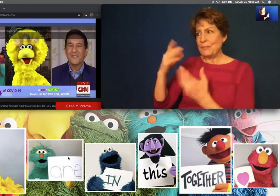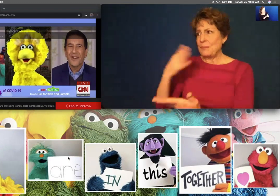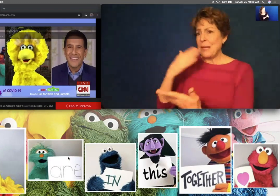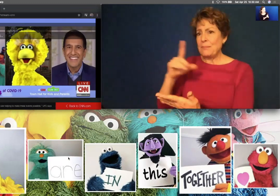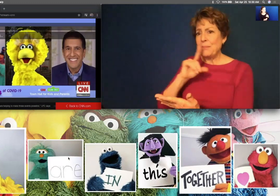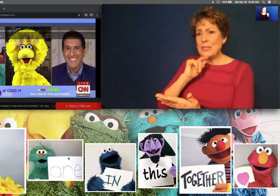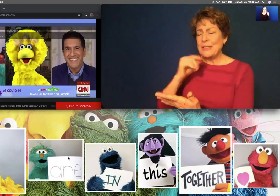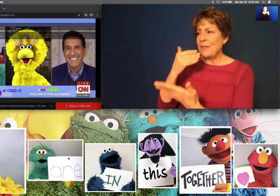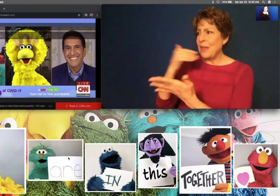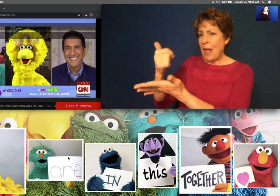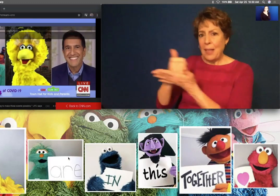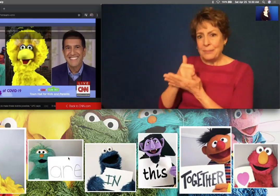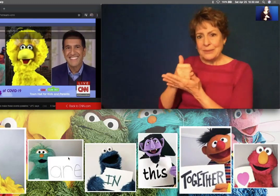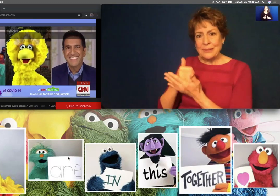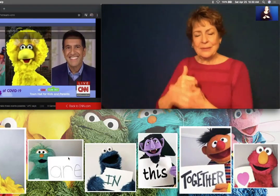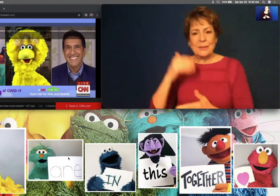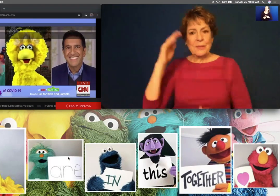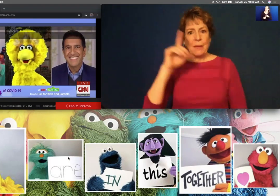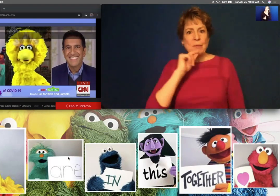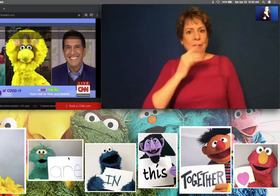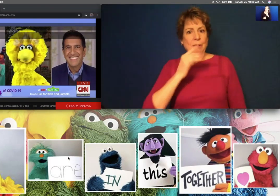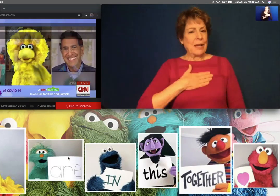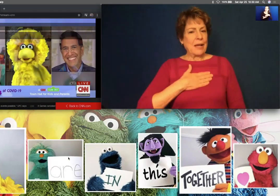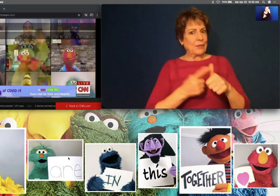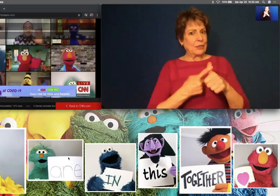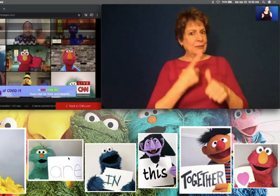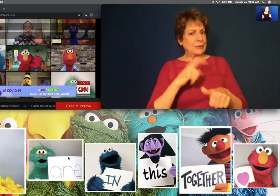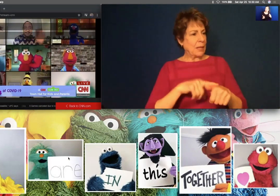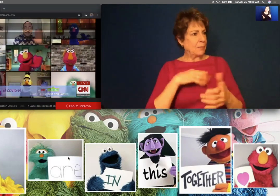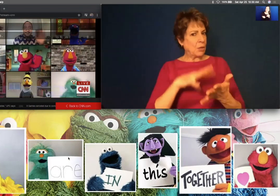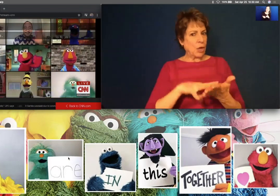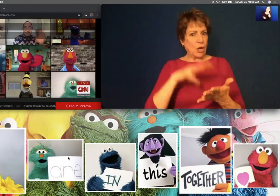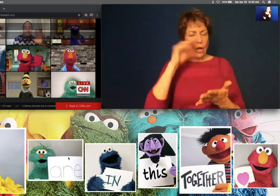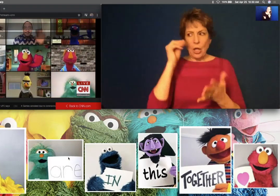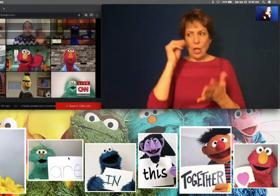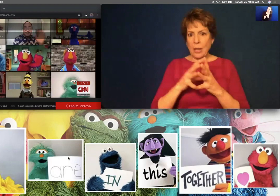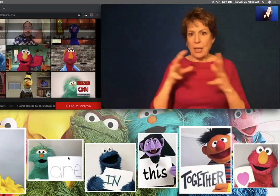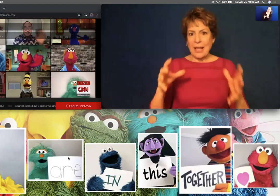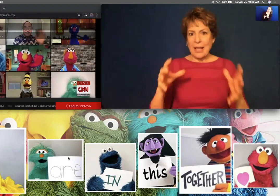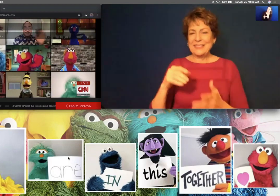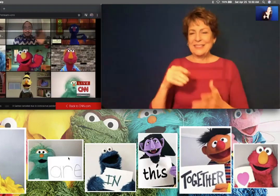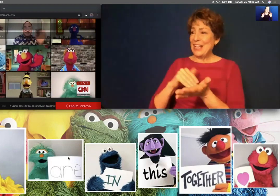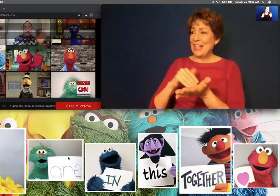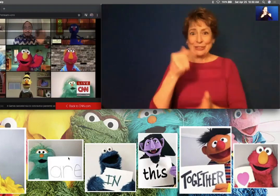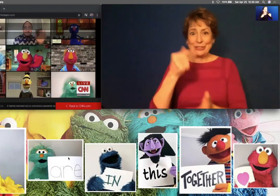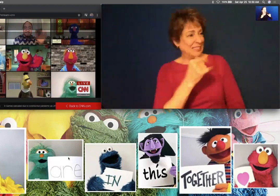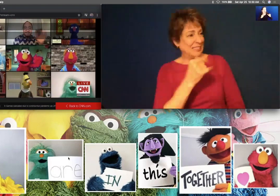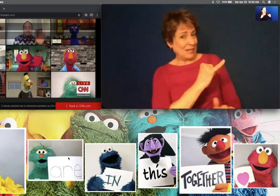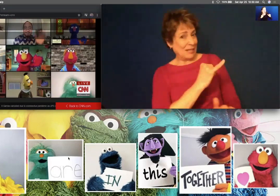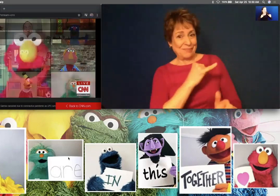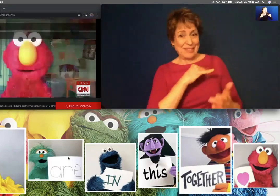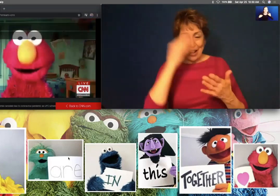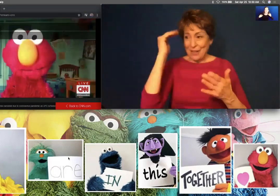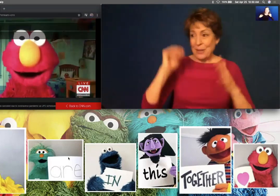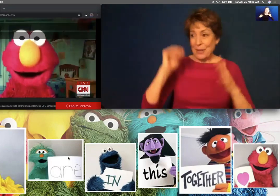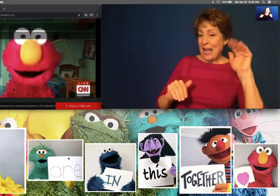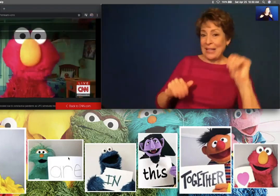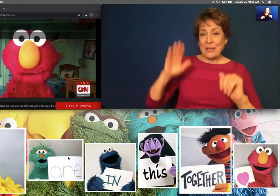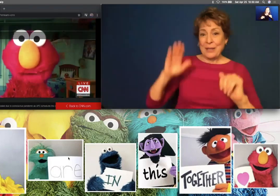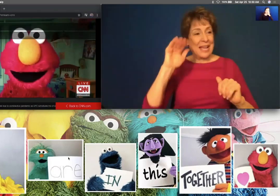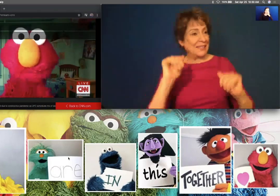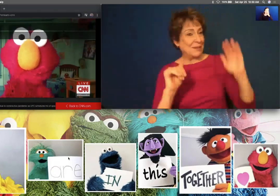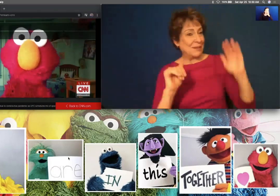you. I learned a lot. I did too. Thanks for joining us. Bye, everyone. Bye-bye.